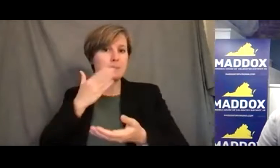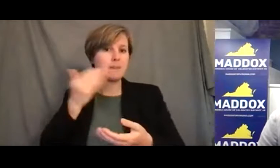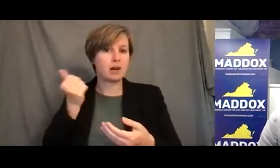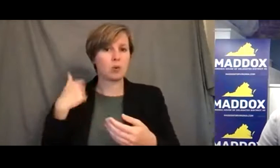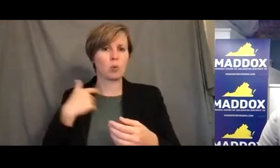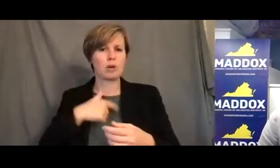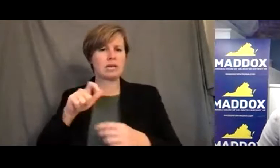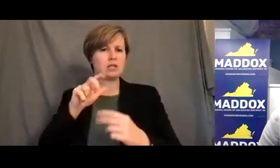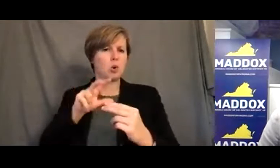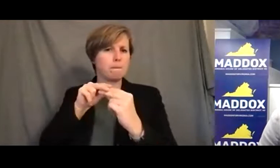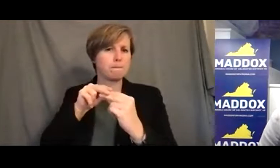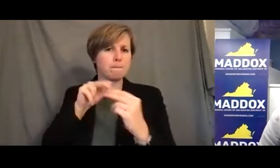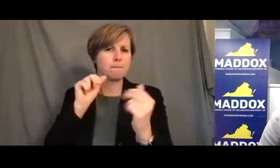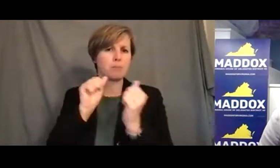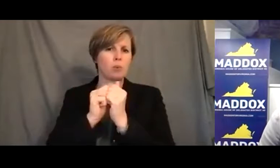into the